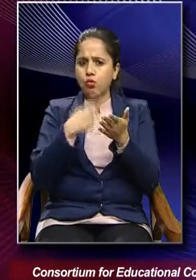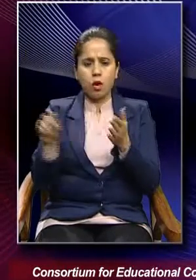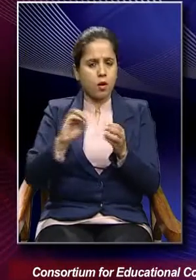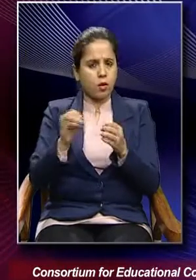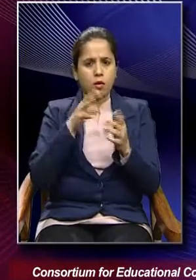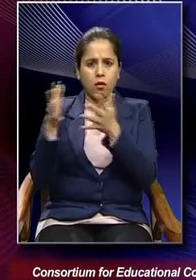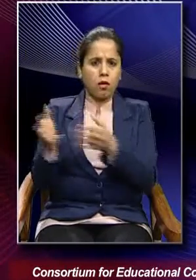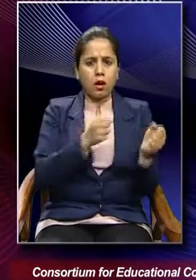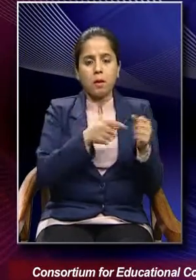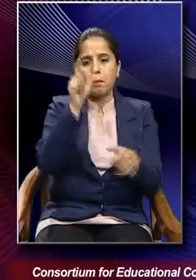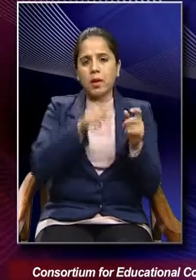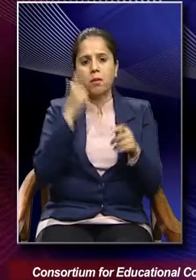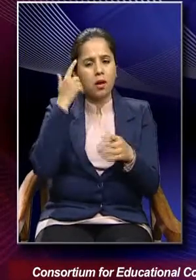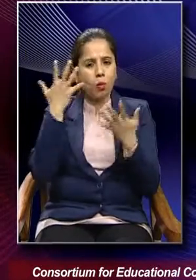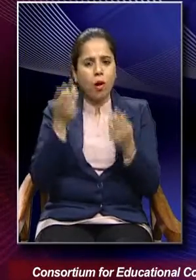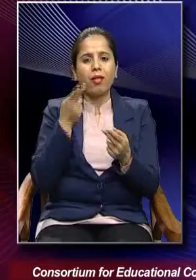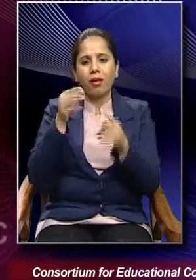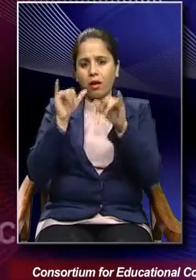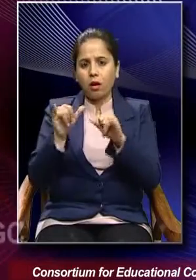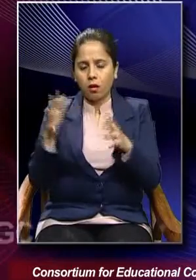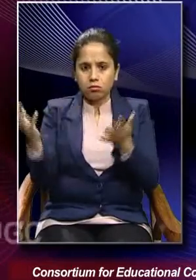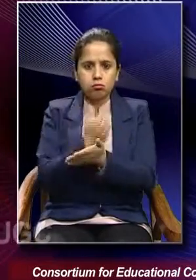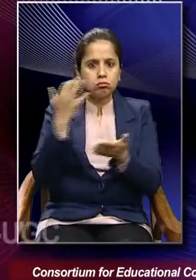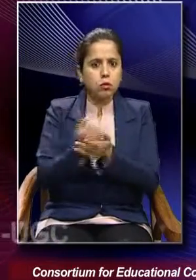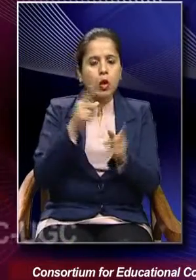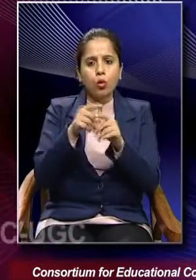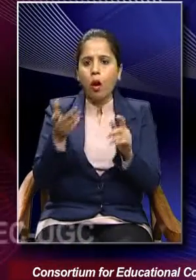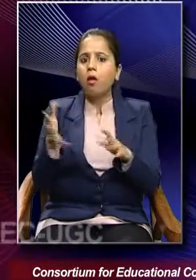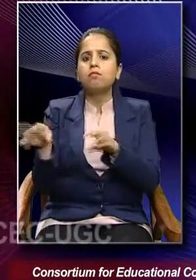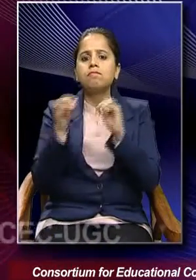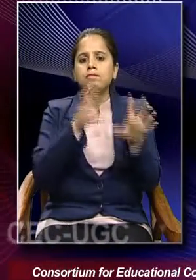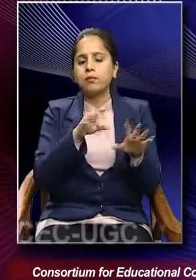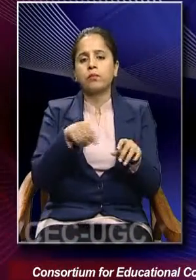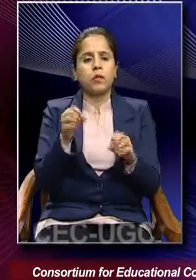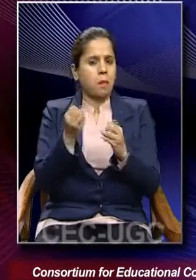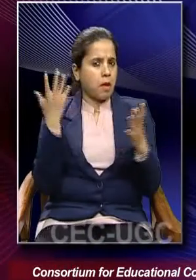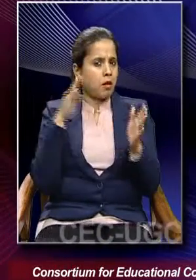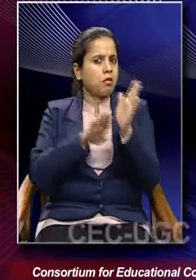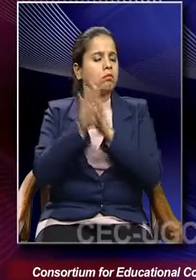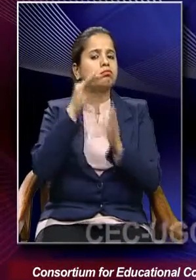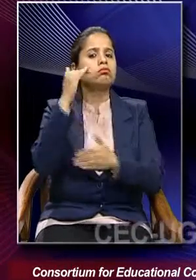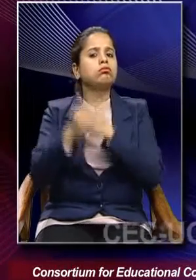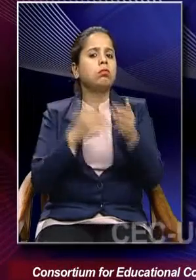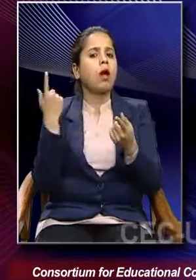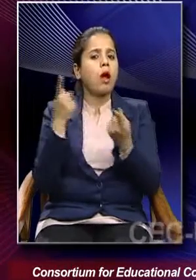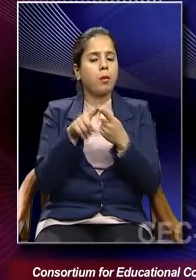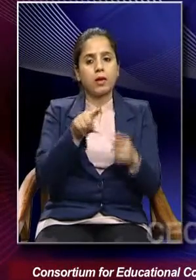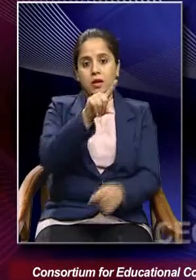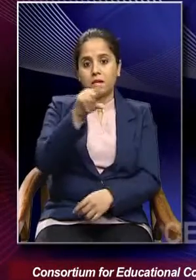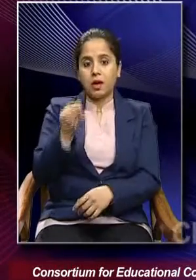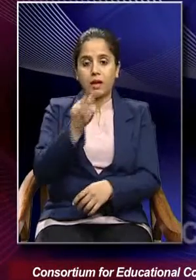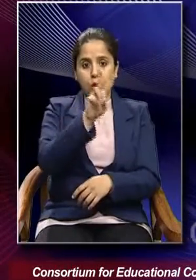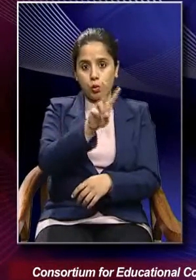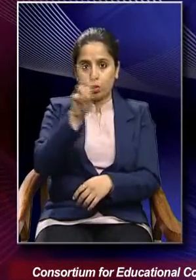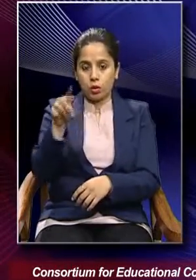of tenants. There were some very important developments that took place from 1922